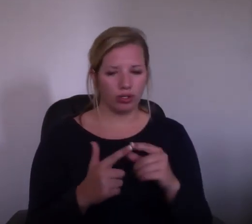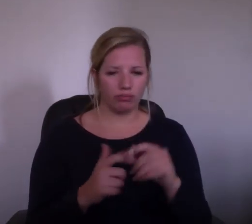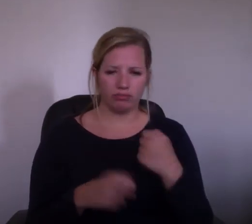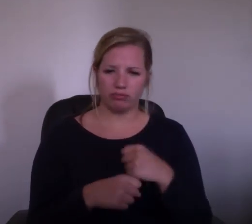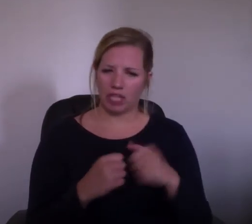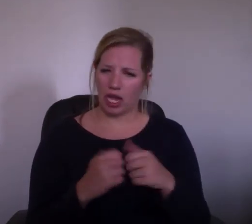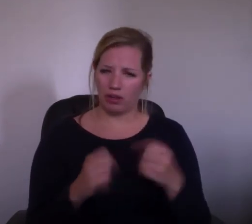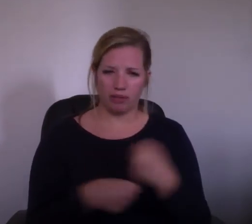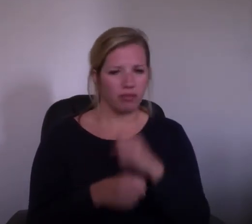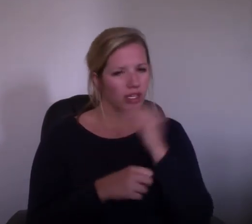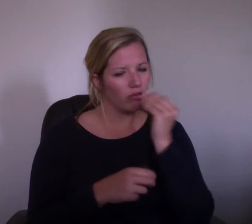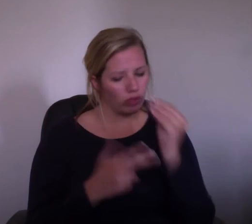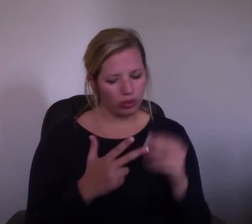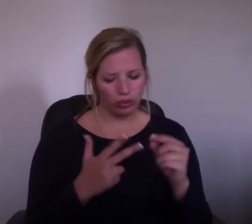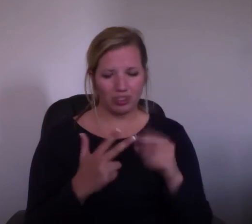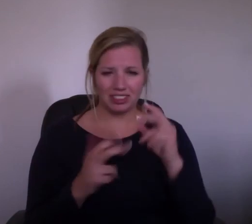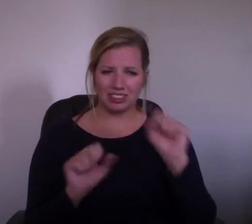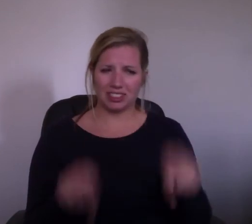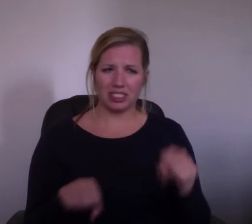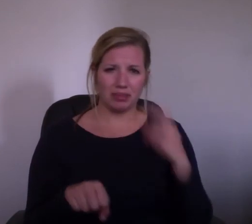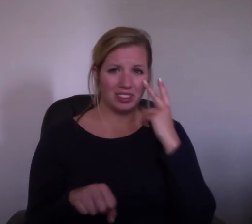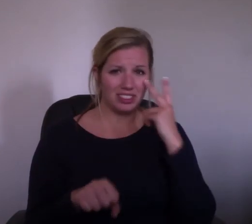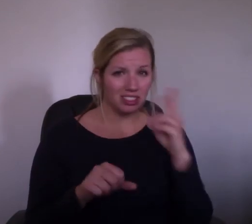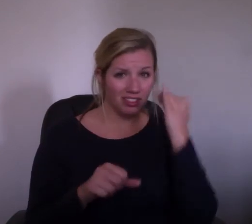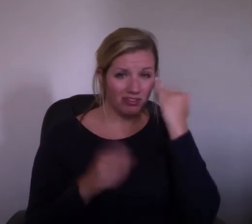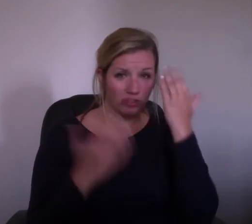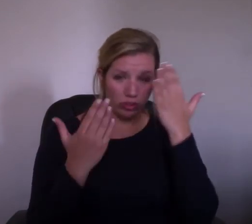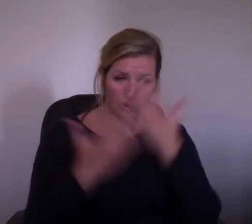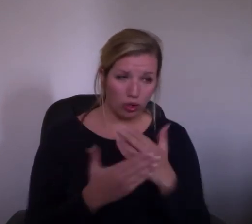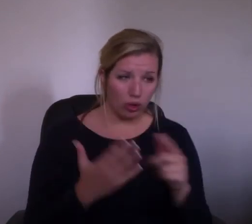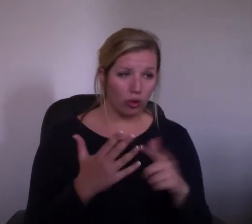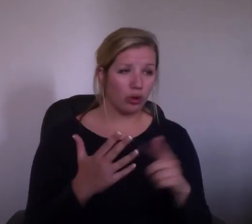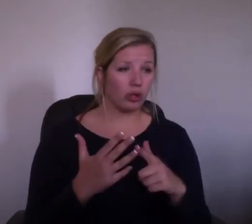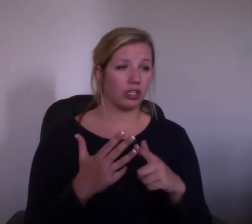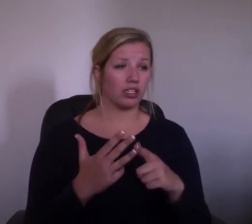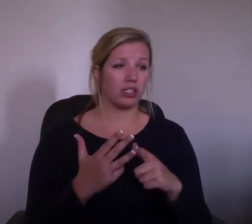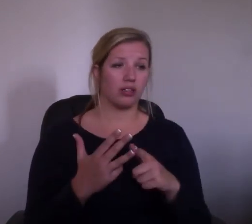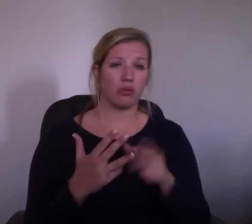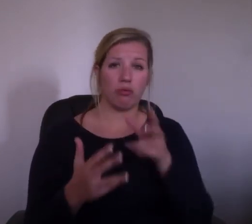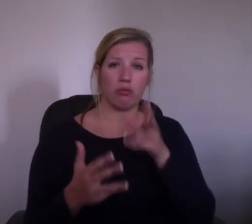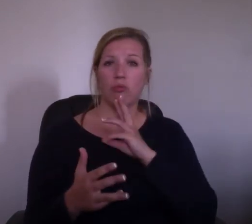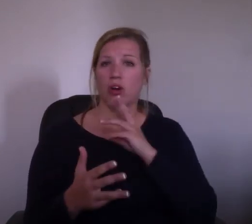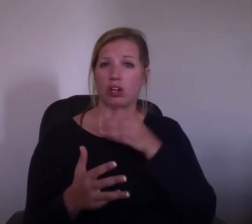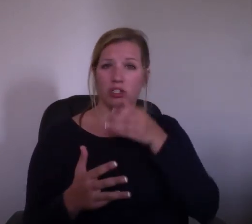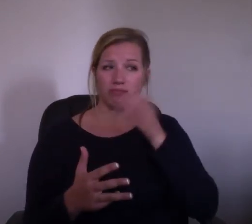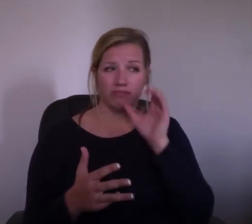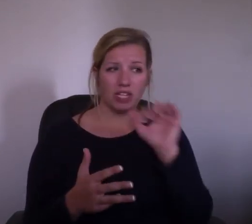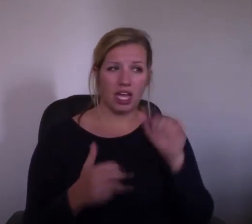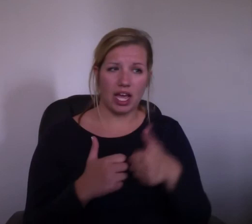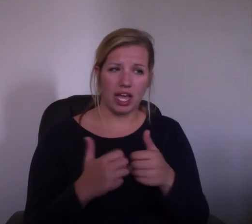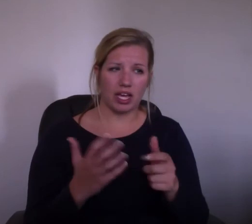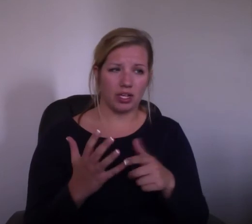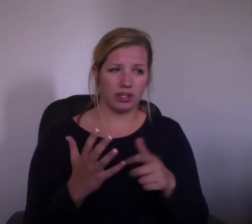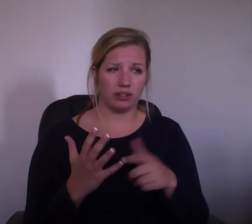How will I see if it's dark? If you're on a water well pump, how are you going to get water? If you have electric water heater, how will you bathe,